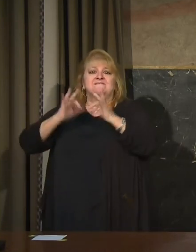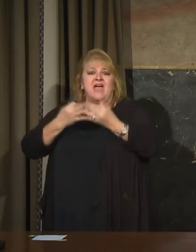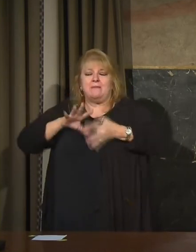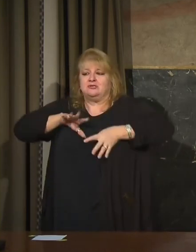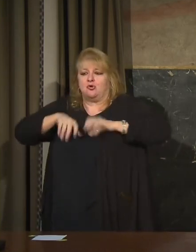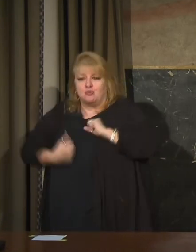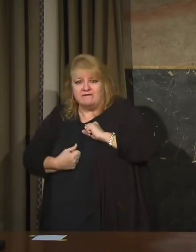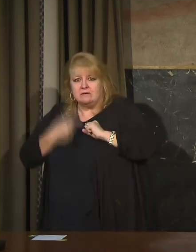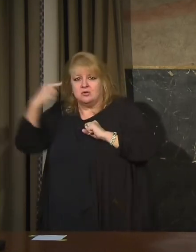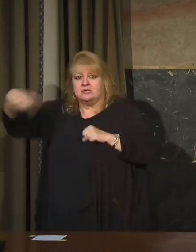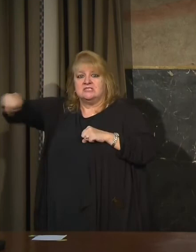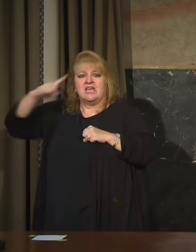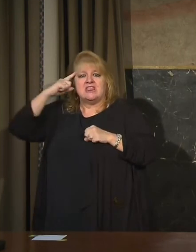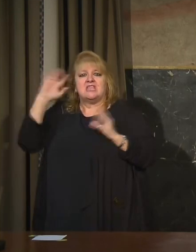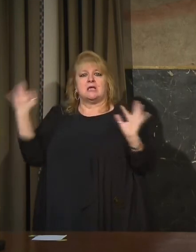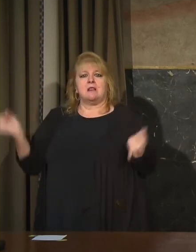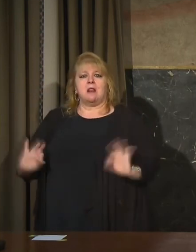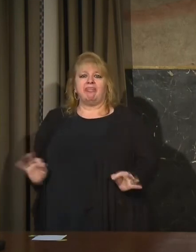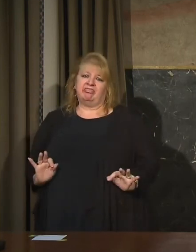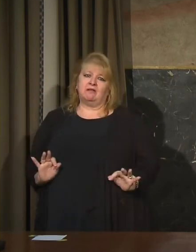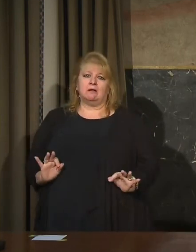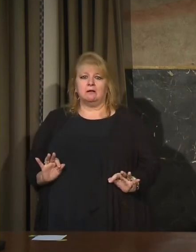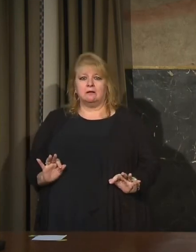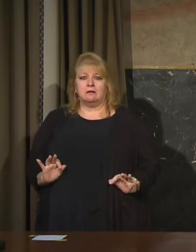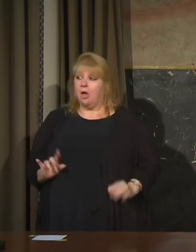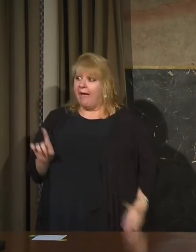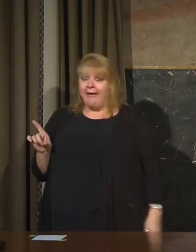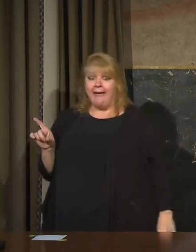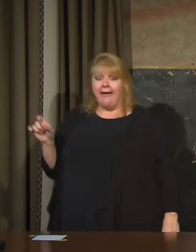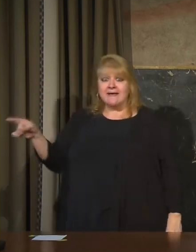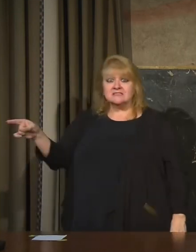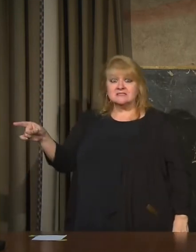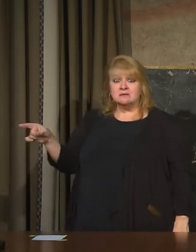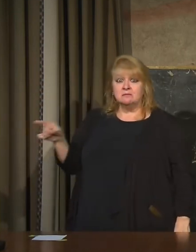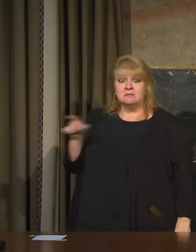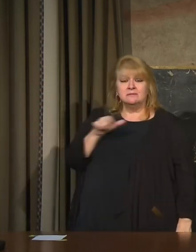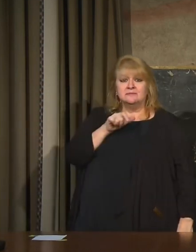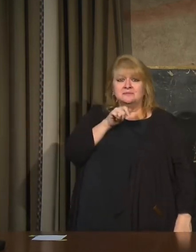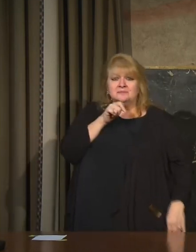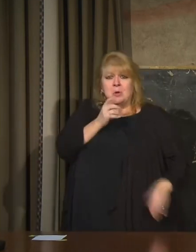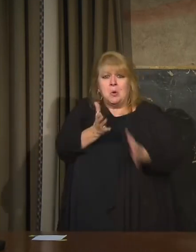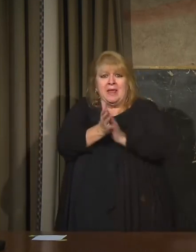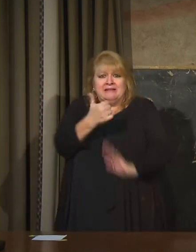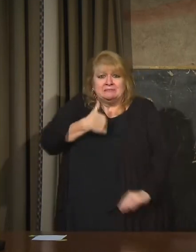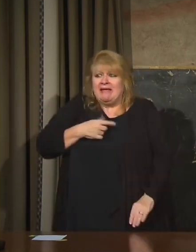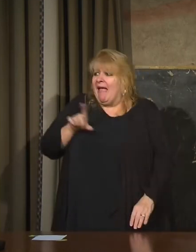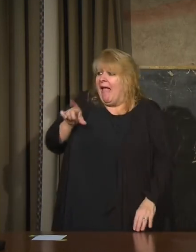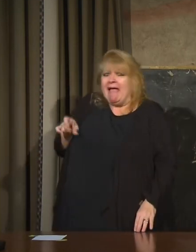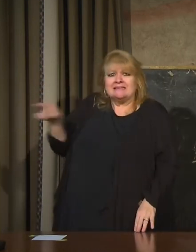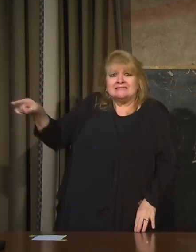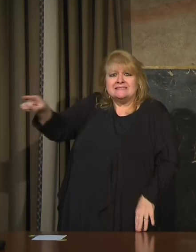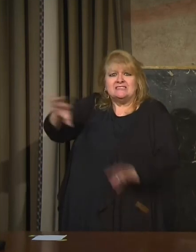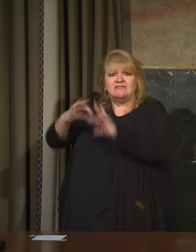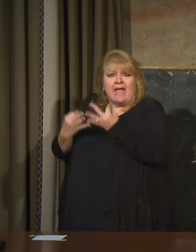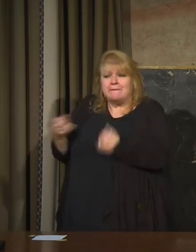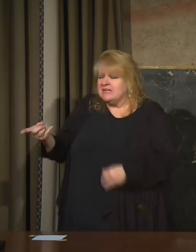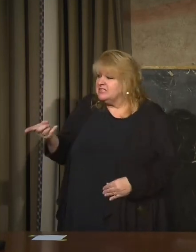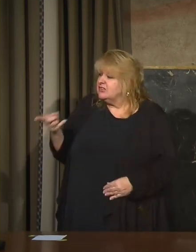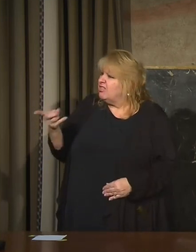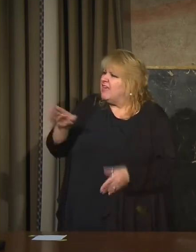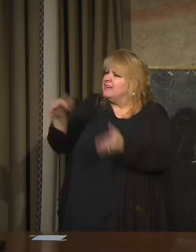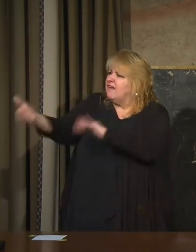they didn't take it seriously. Go ask them. Don't take my word for it. It's happening all over the state and all over the country.